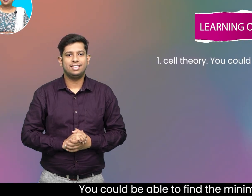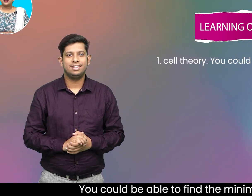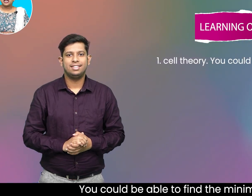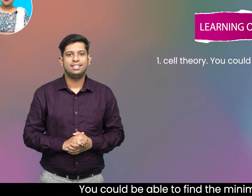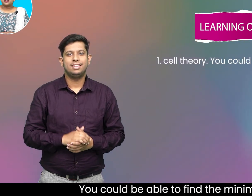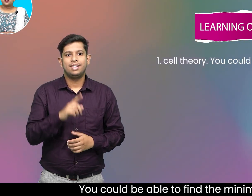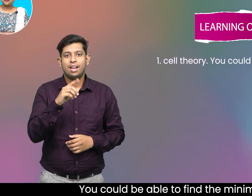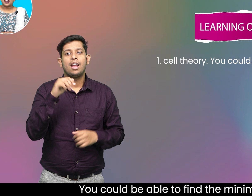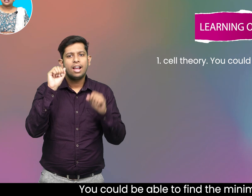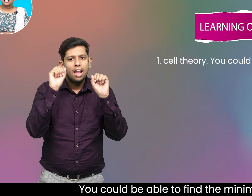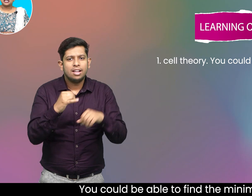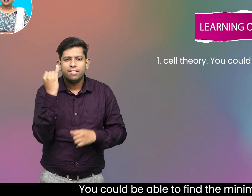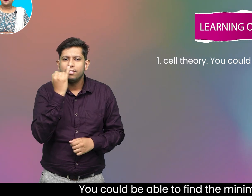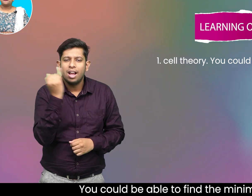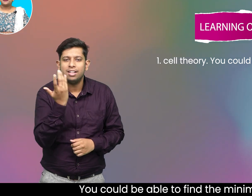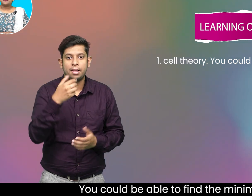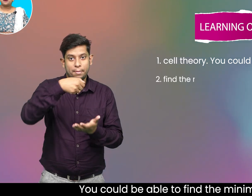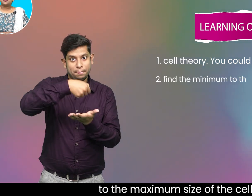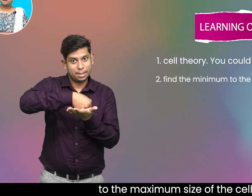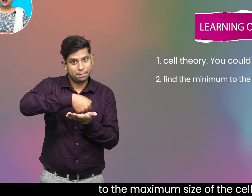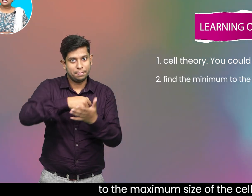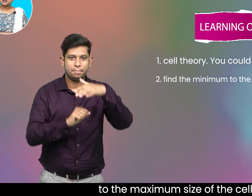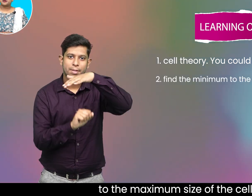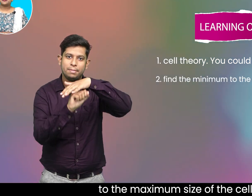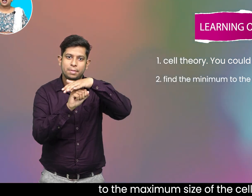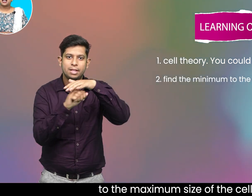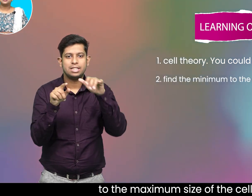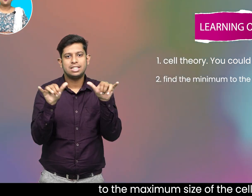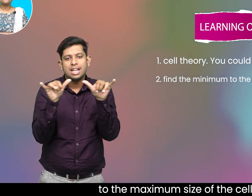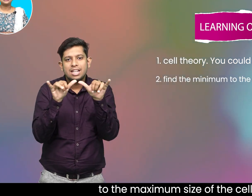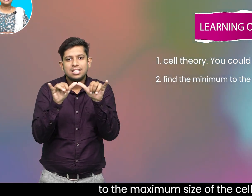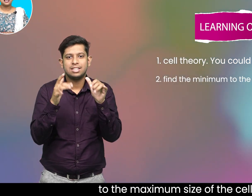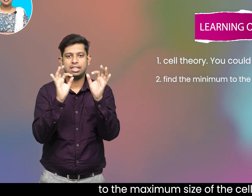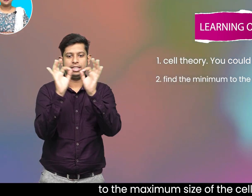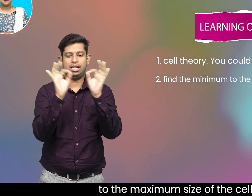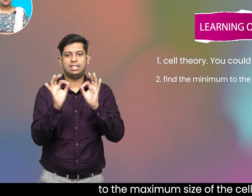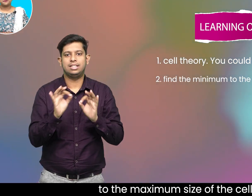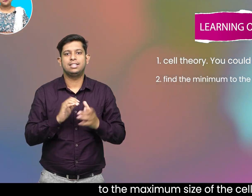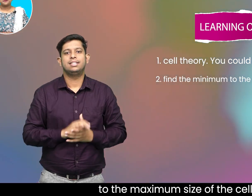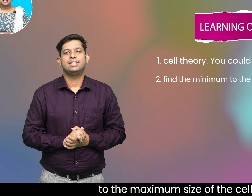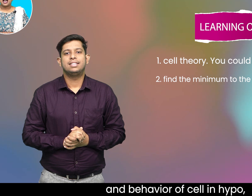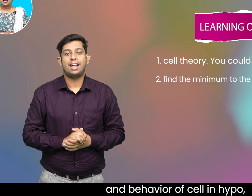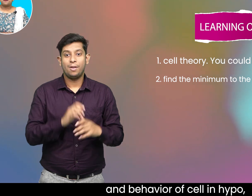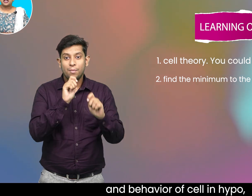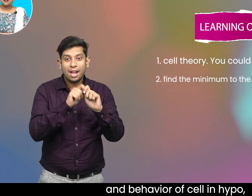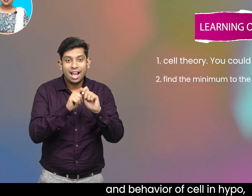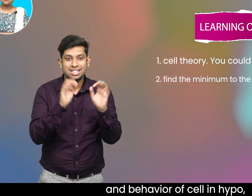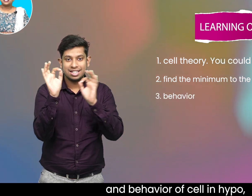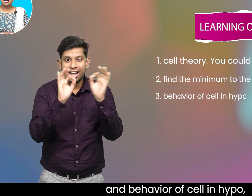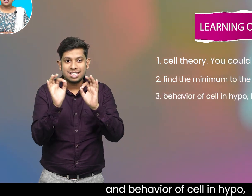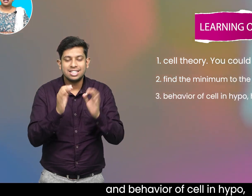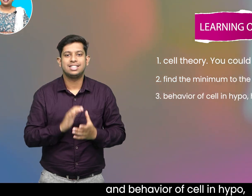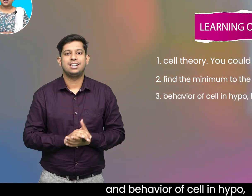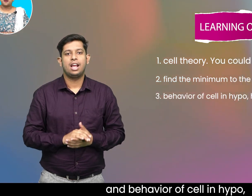You could be able to find the minimum to maximum size of the cell and behavior